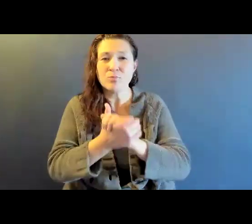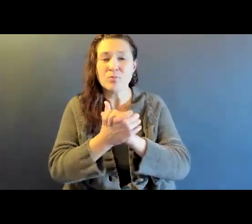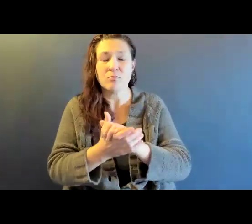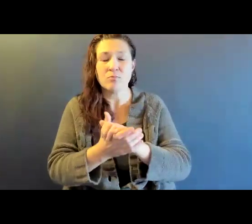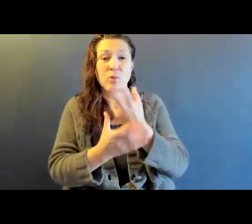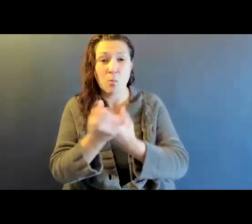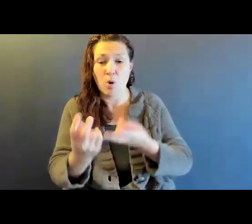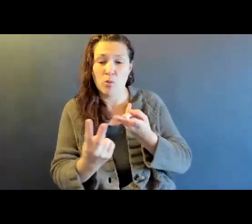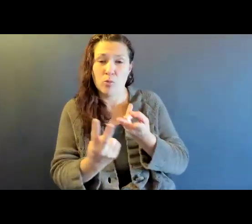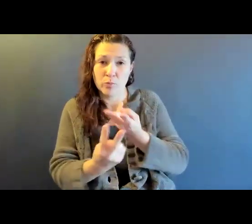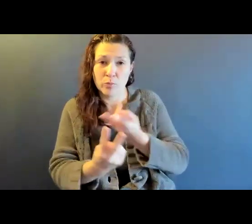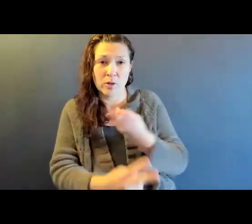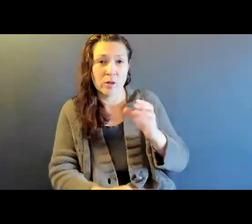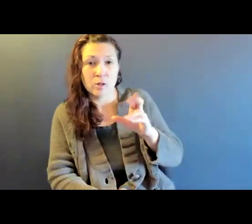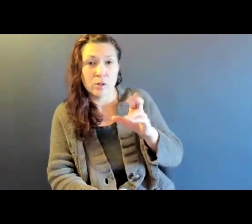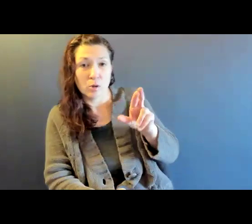Curley and to the Mattahunt.